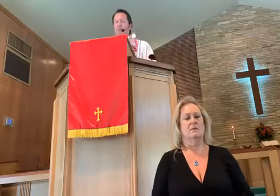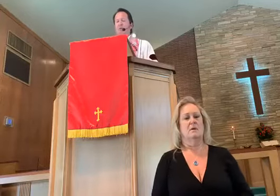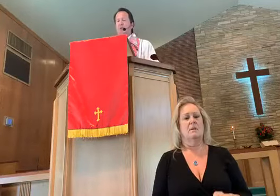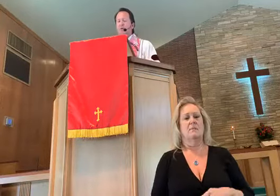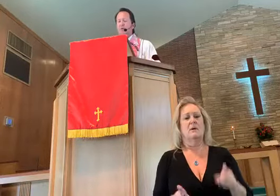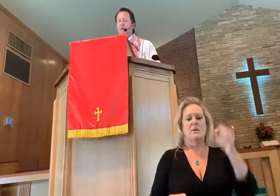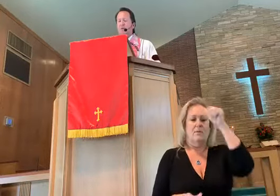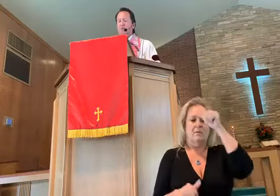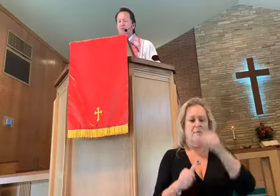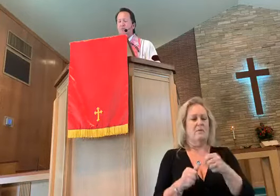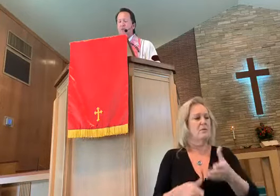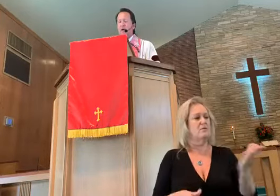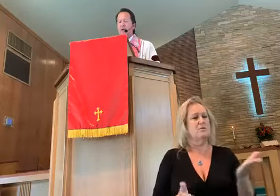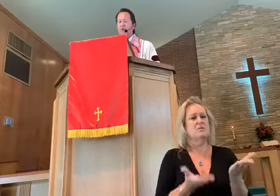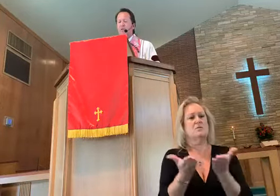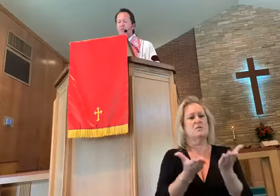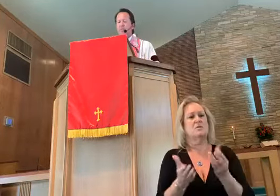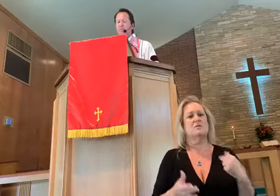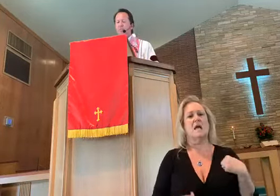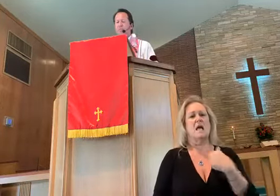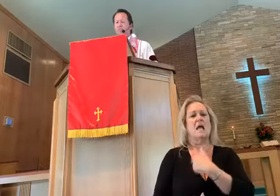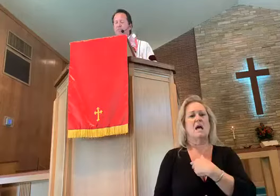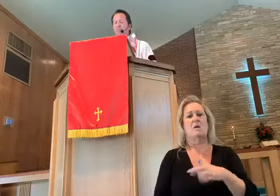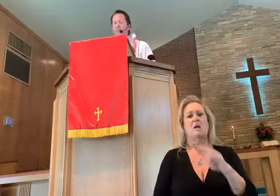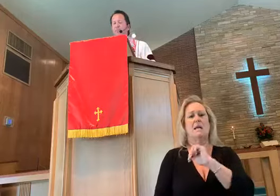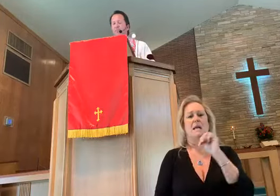but we remember those who serve our nation,